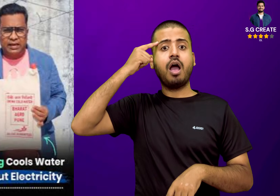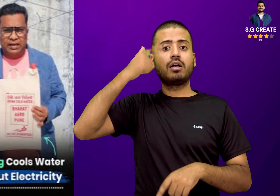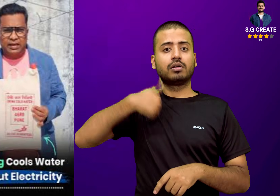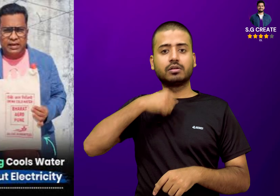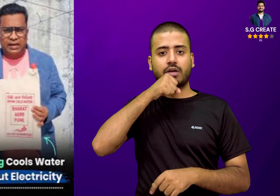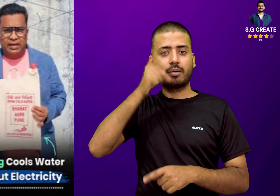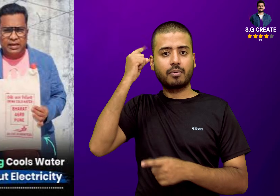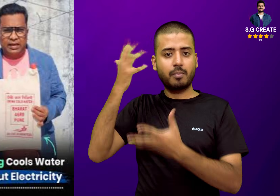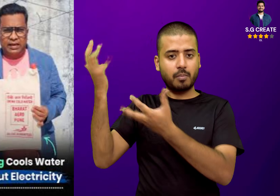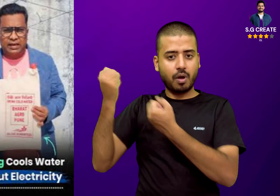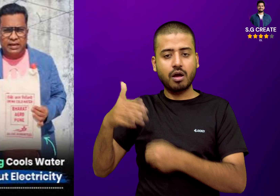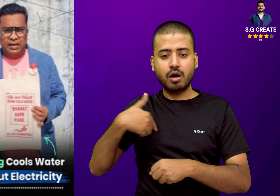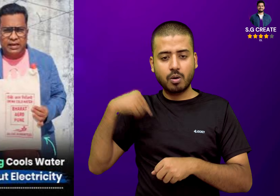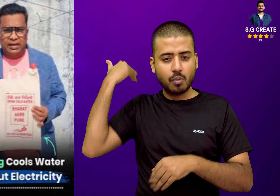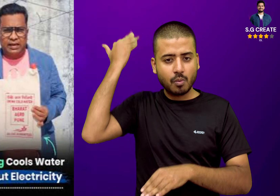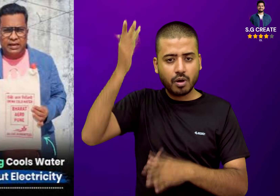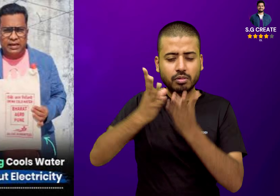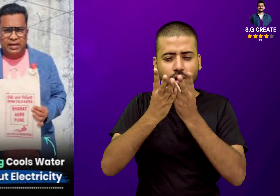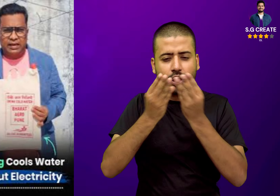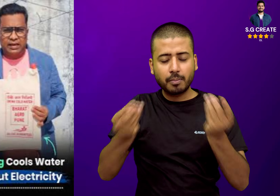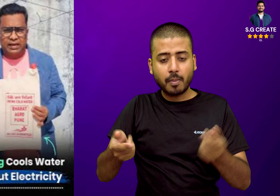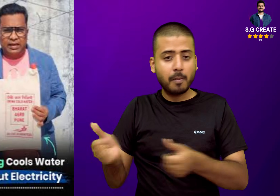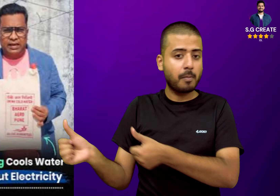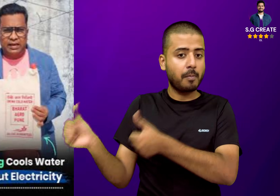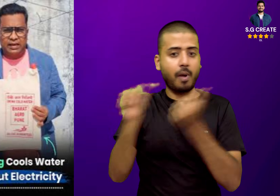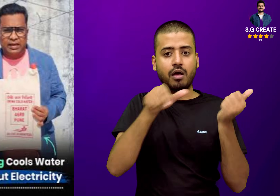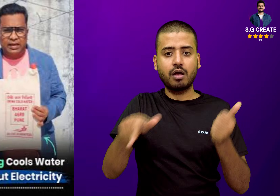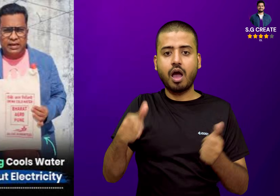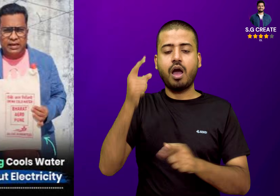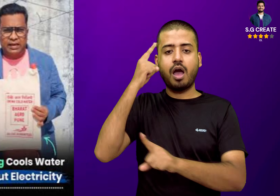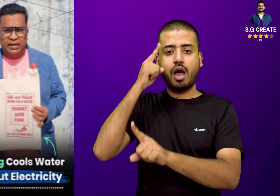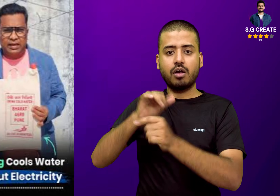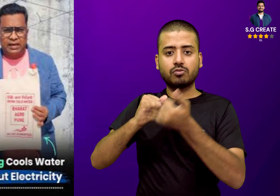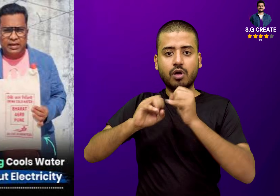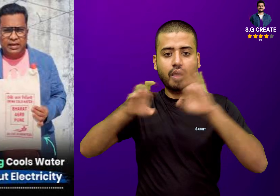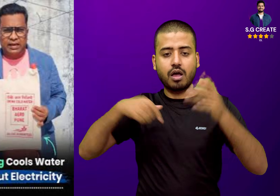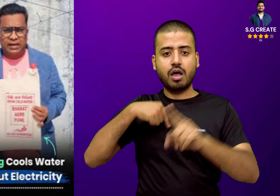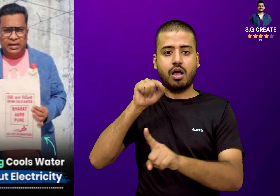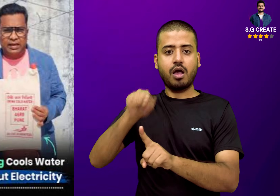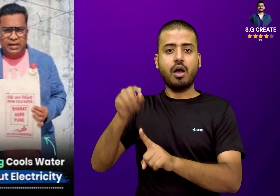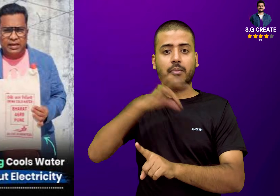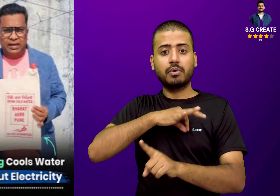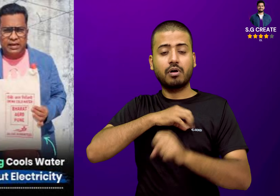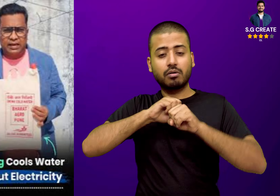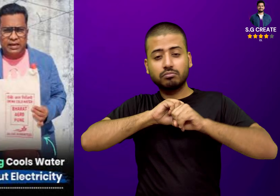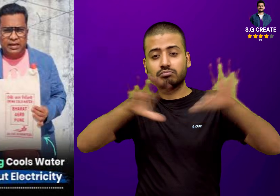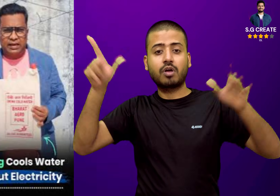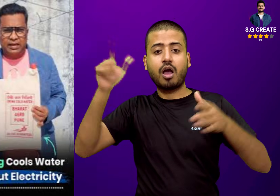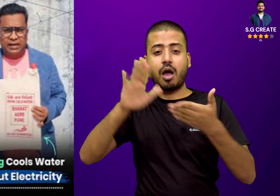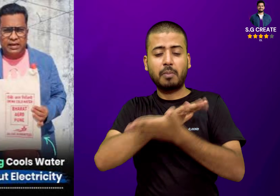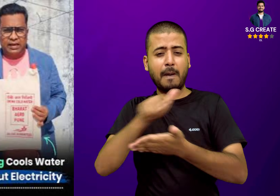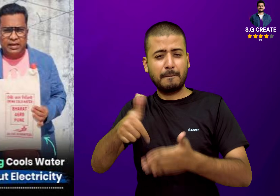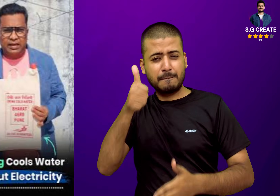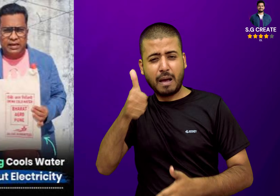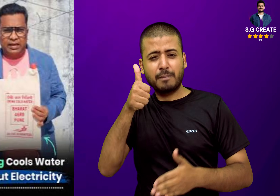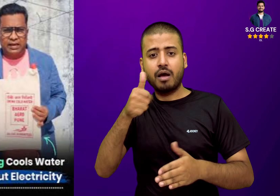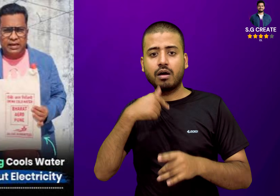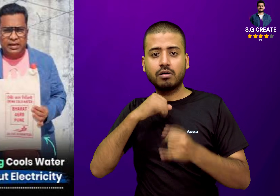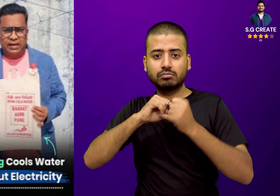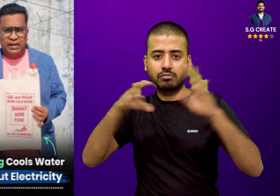The result is cool drinking water, even under intense summer heat. The idea may feel innovative to younger audiences discovering it